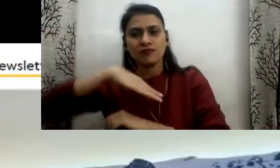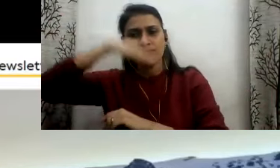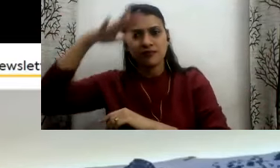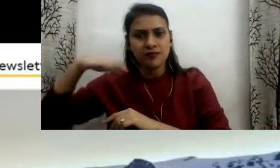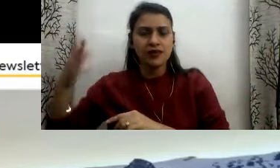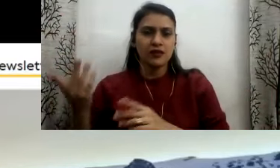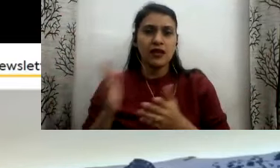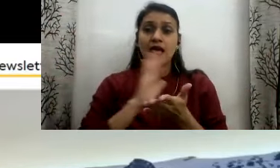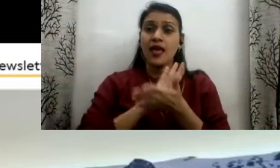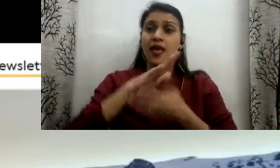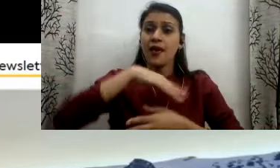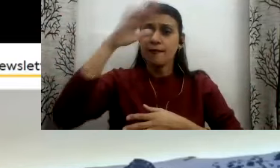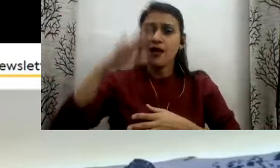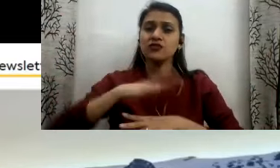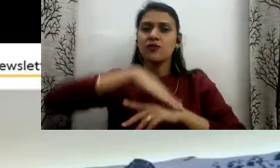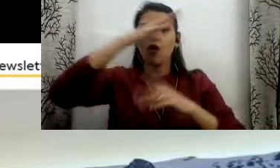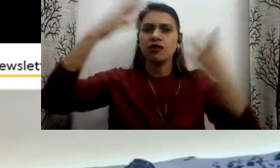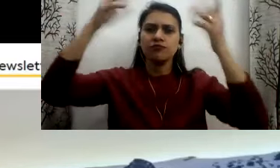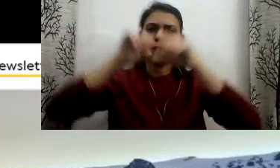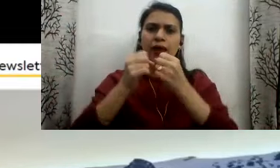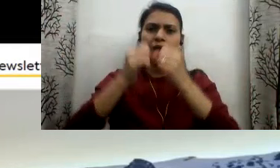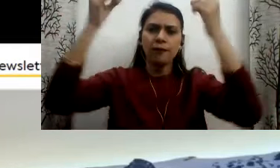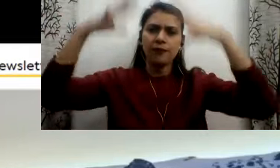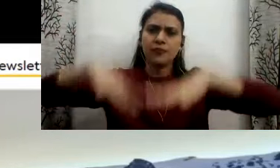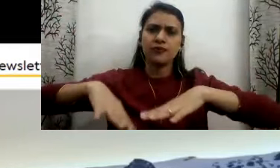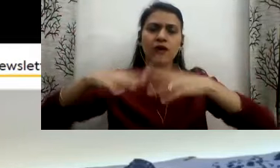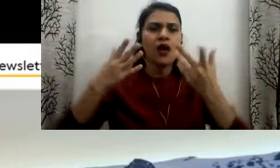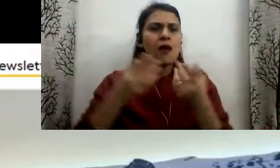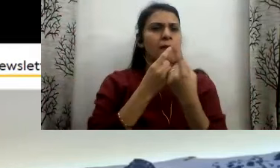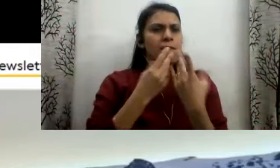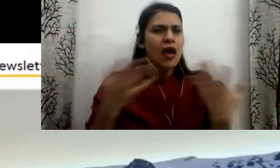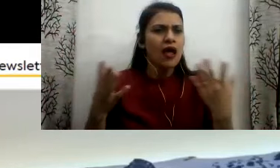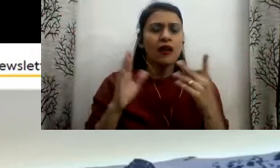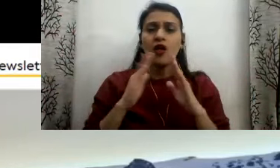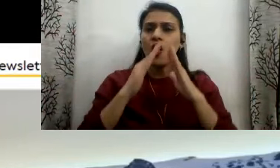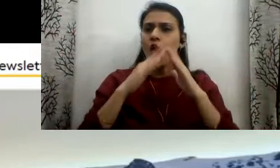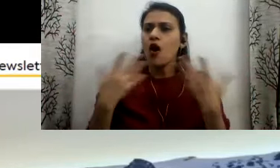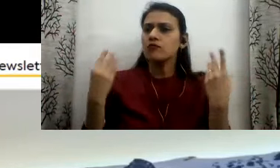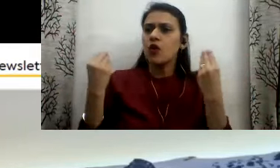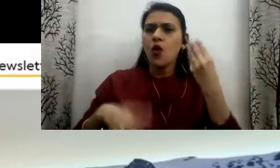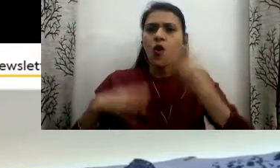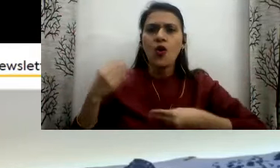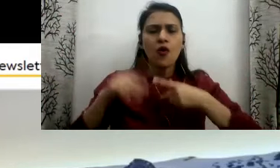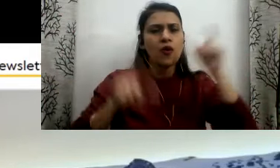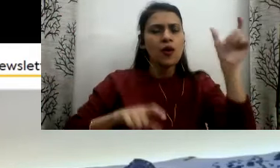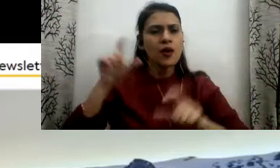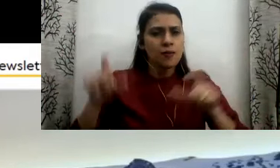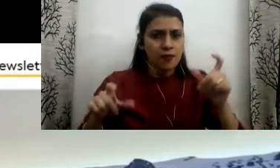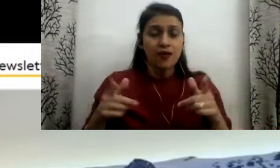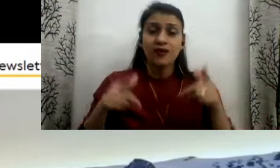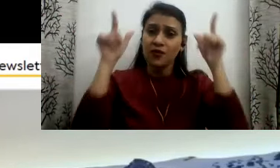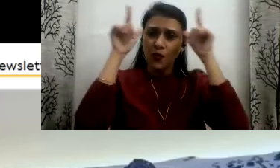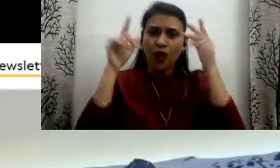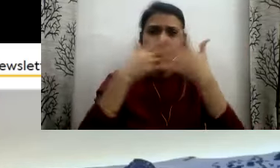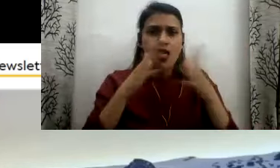the mountains have been collapsing, causing a lot of destruction and homelessness. Uh, wildfires in